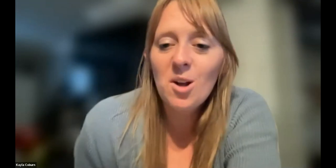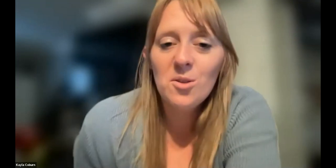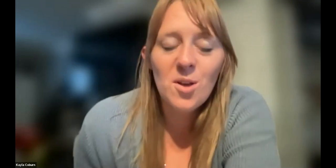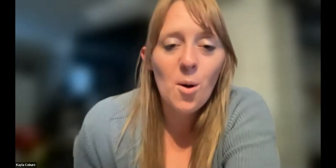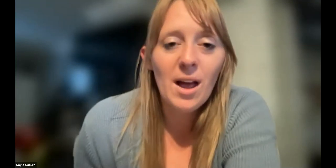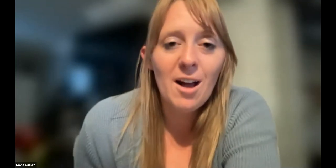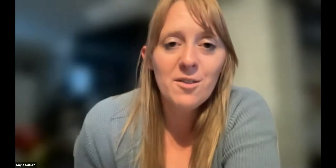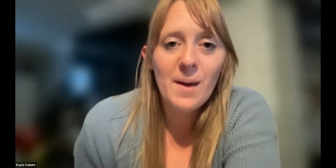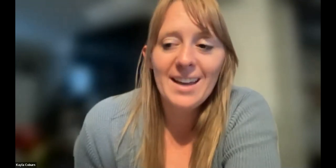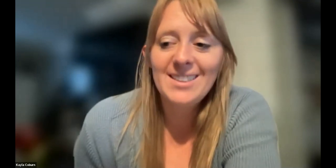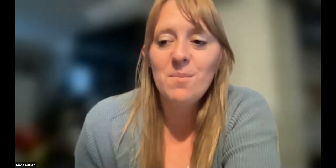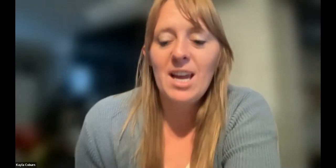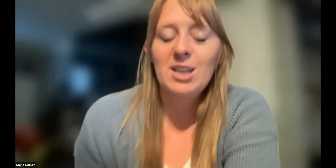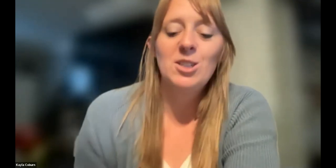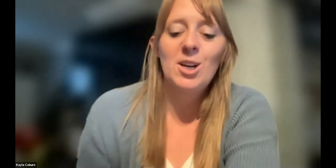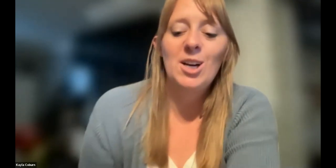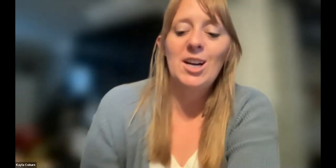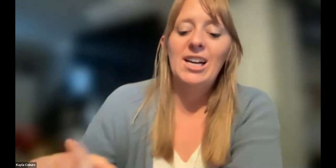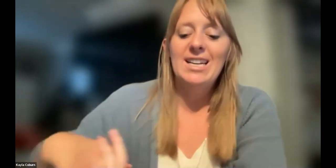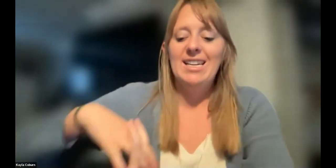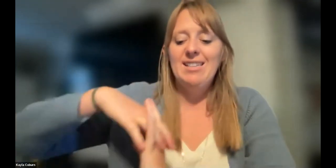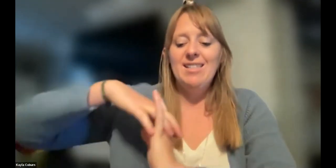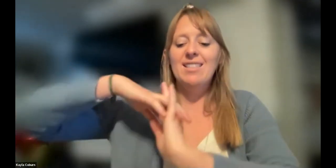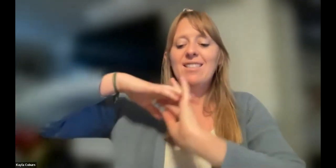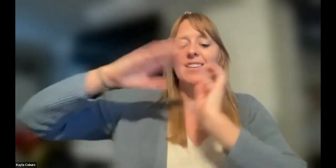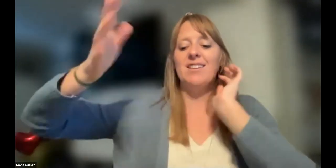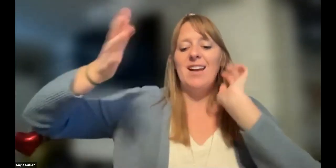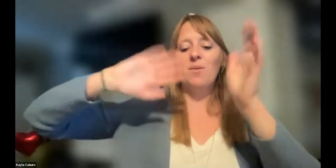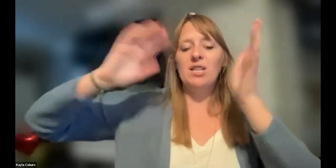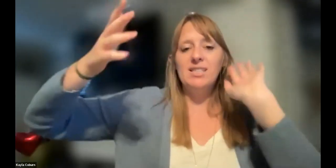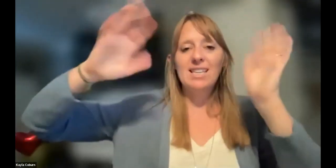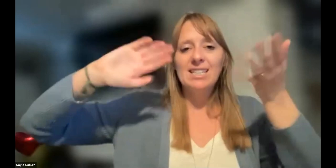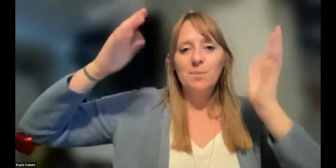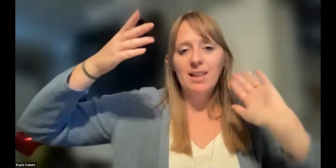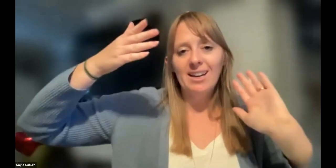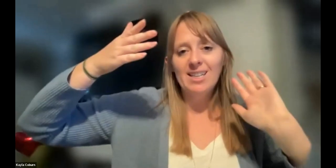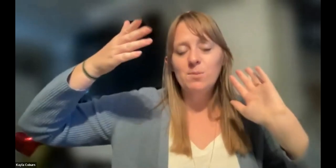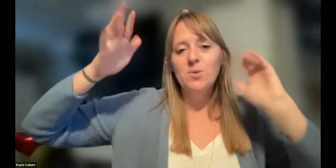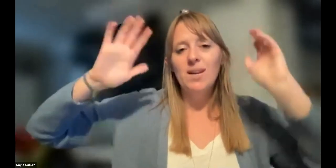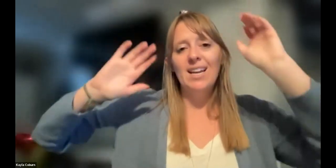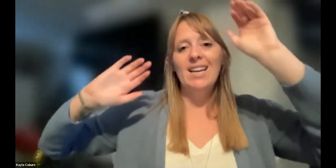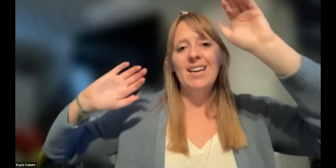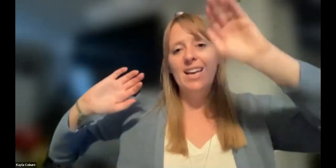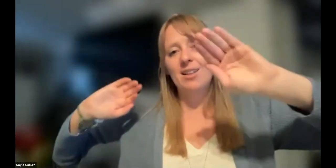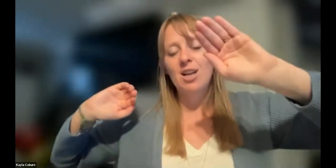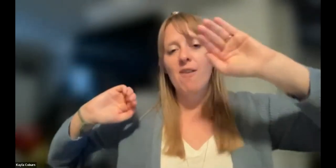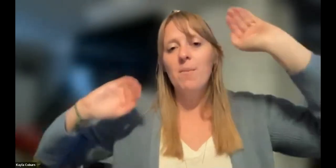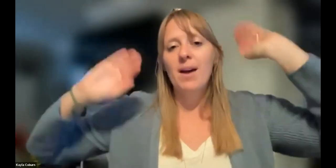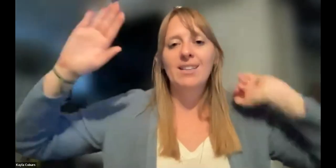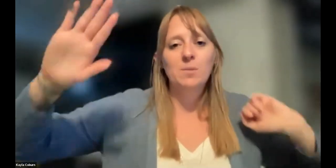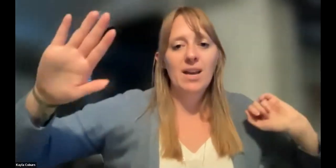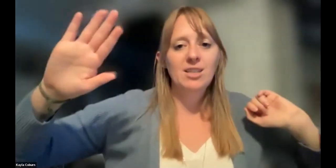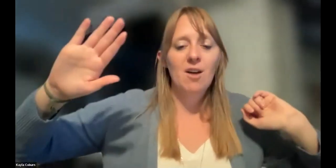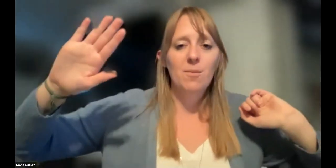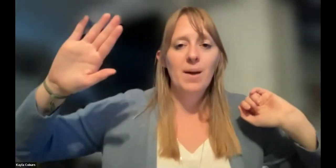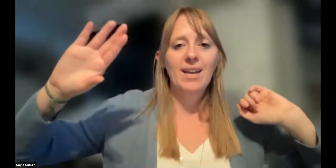Wanted to go through the whole alphabet to make sure I wanted to see the similarities between English alphabet